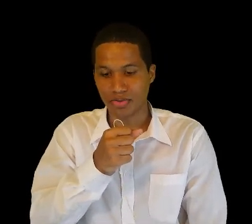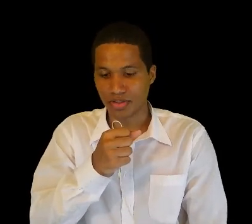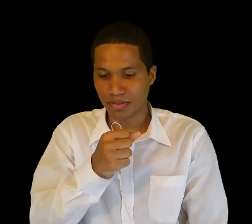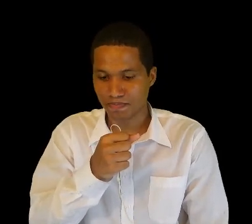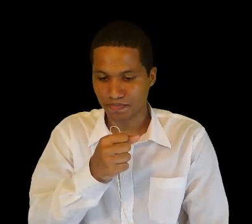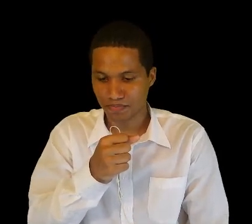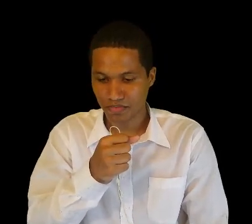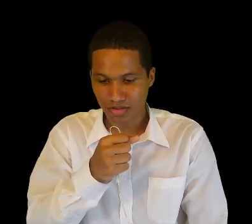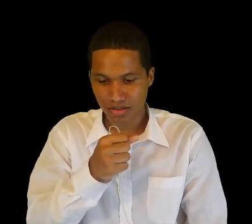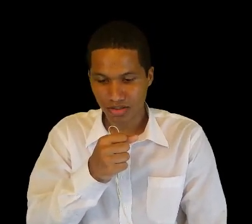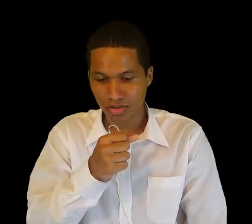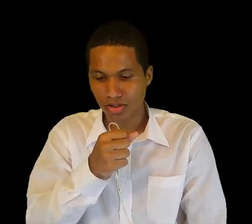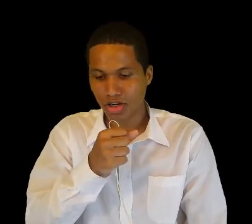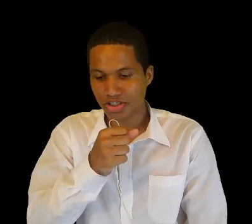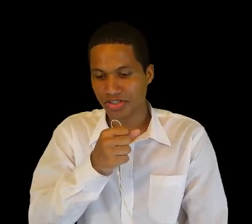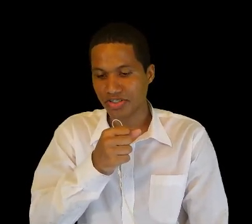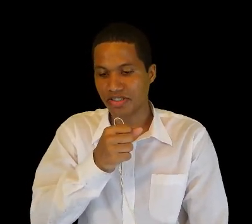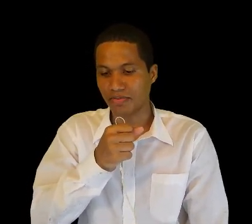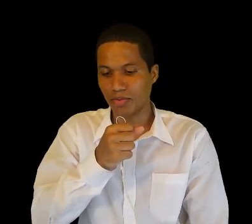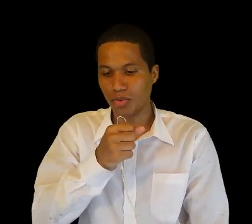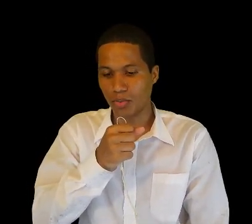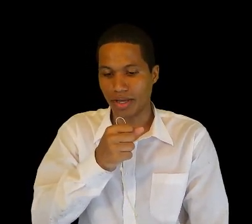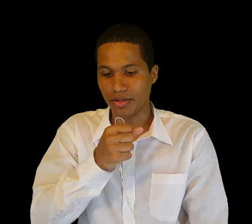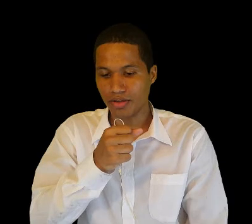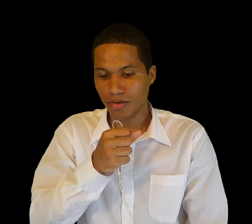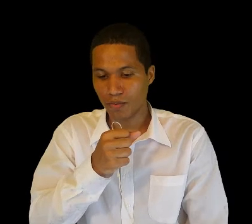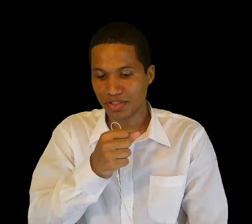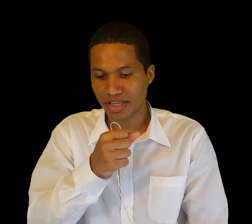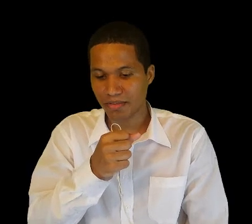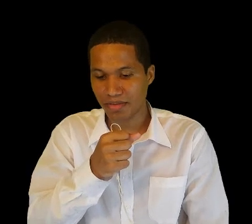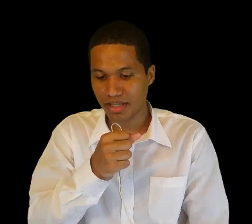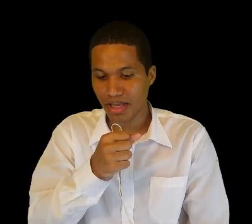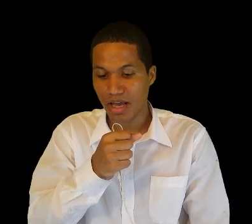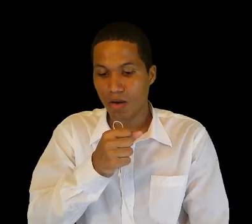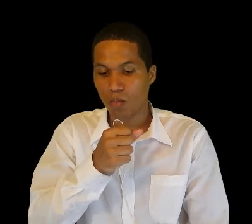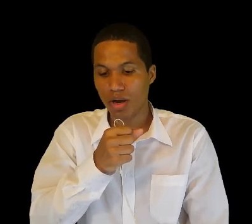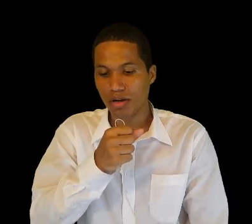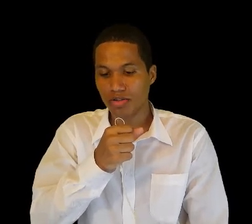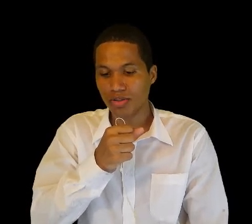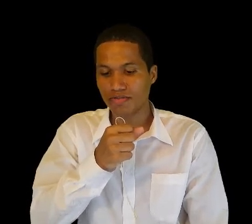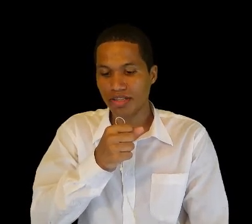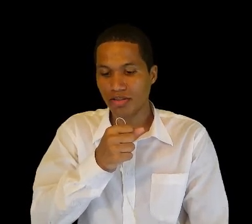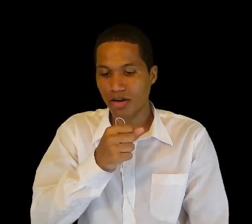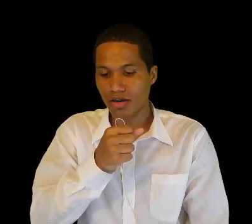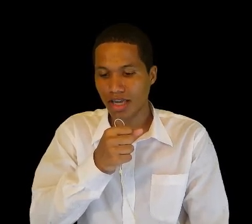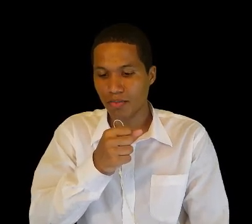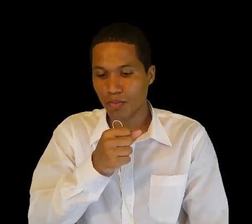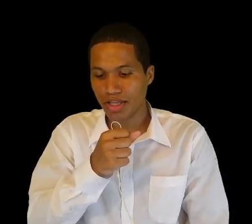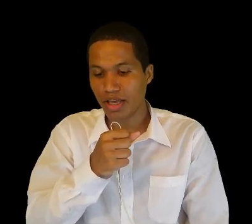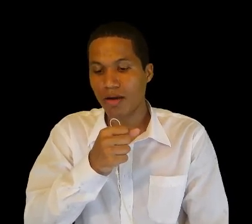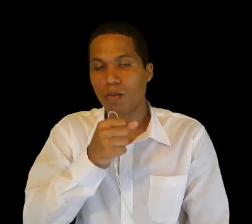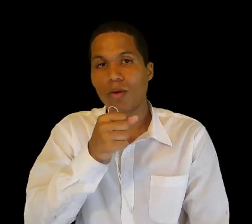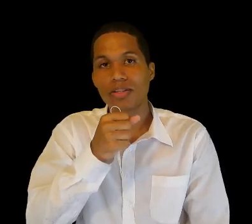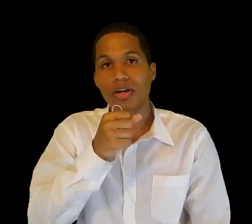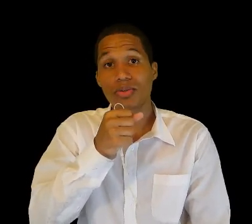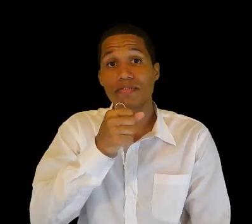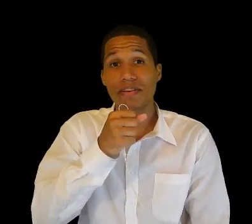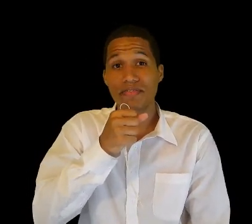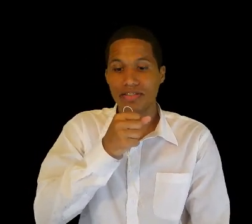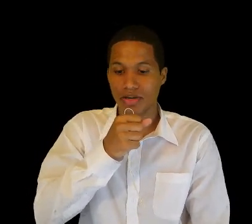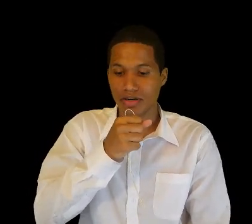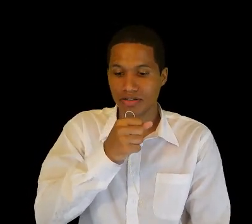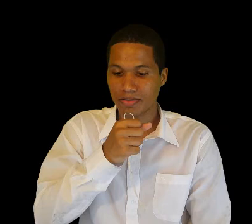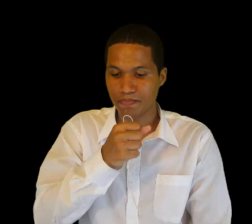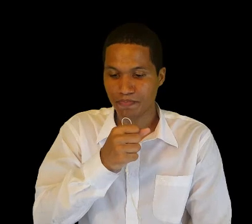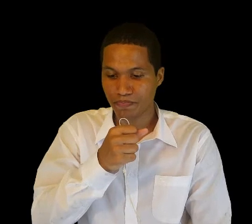0.05 ounces. The largest is the blue whale, which can be 100 feet long and weigh